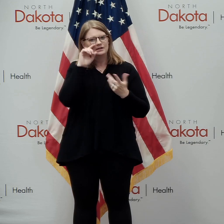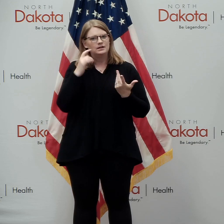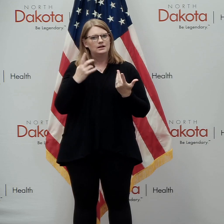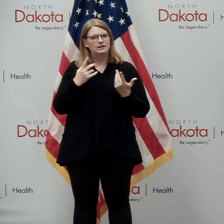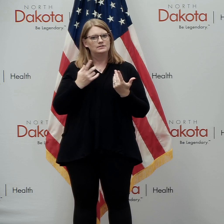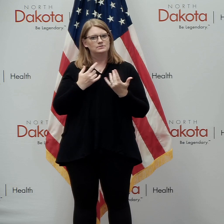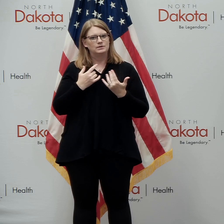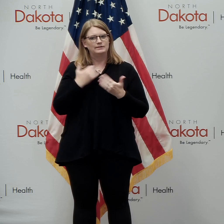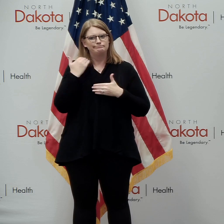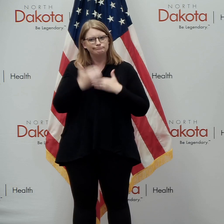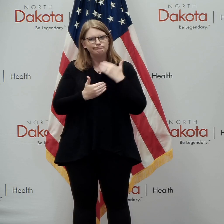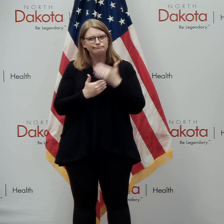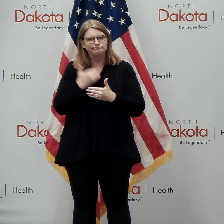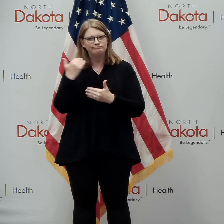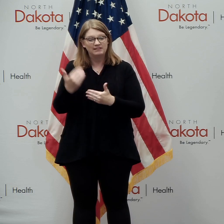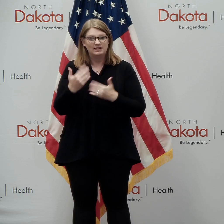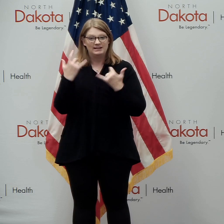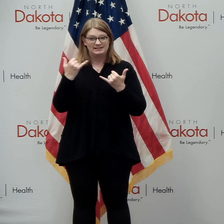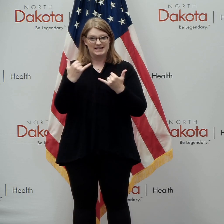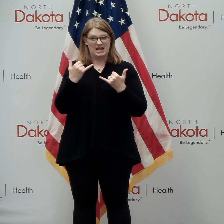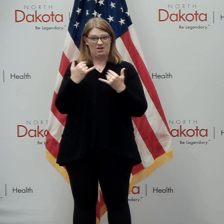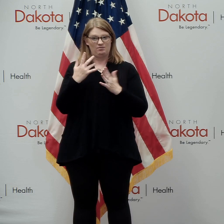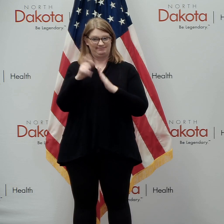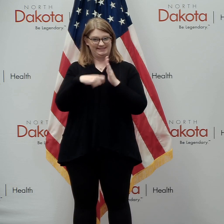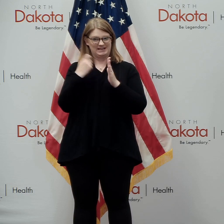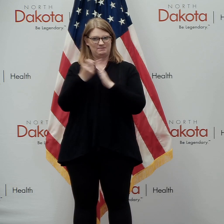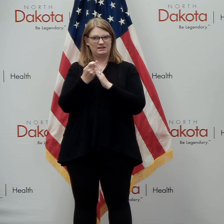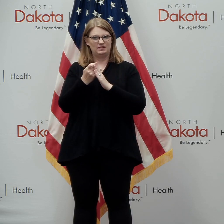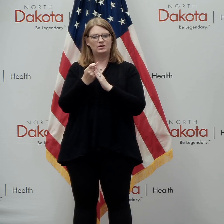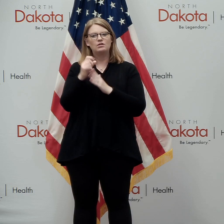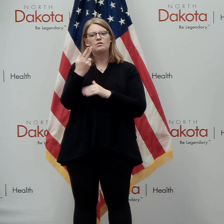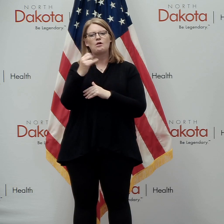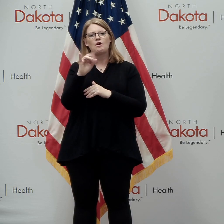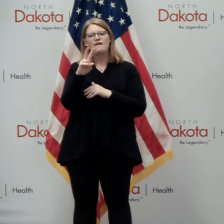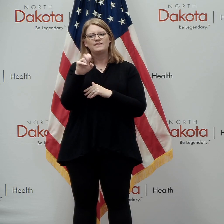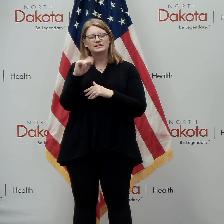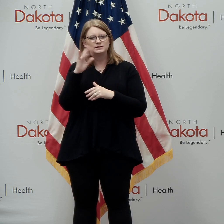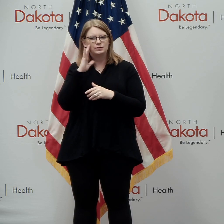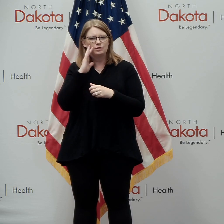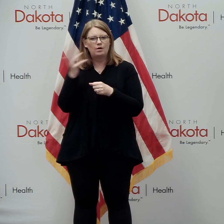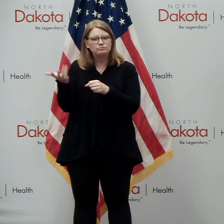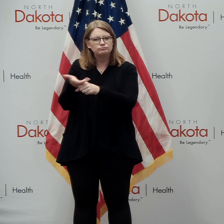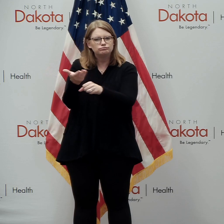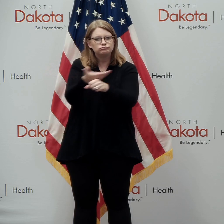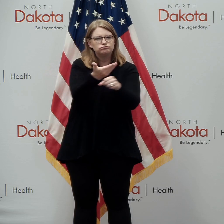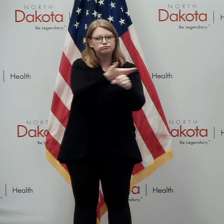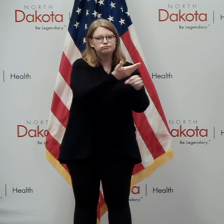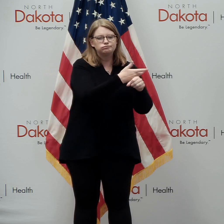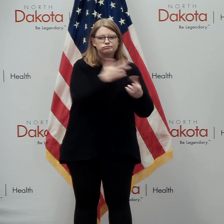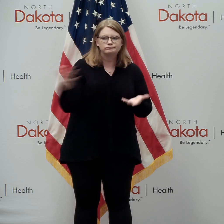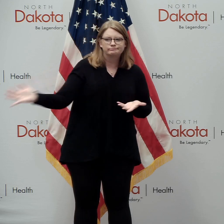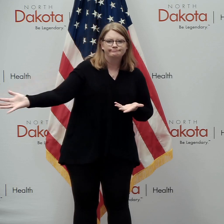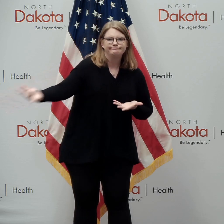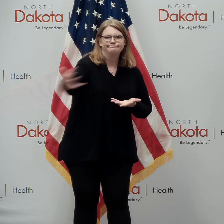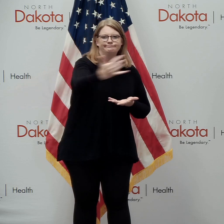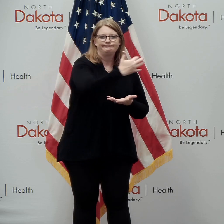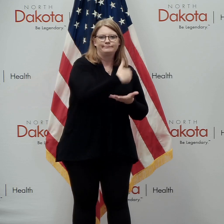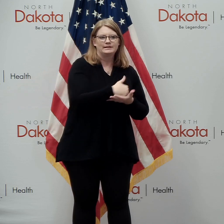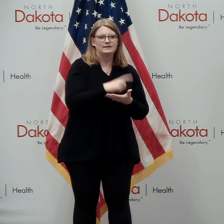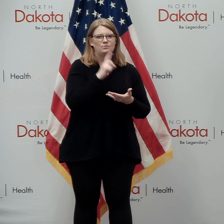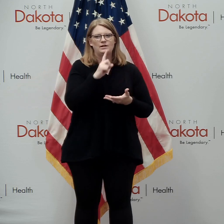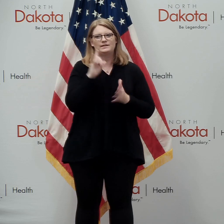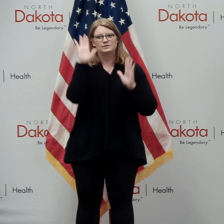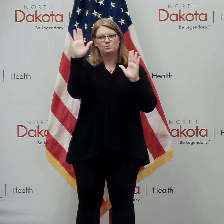through harvest across our beautiful state, we're reminded about all the wonderful things that we have here going on in North